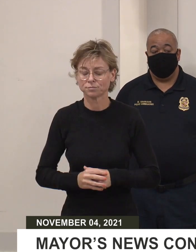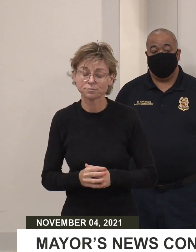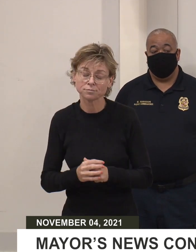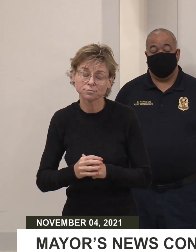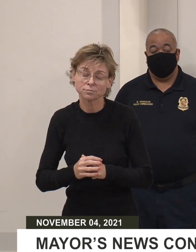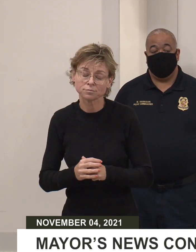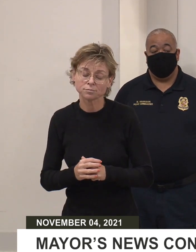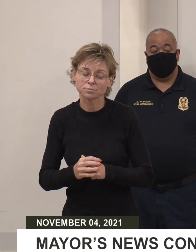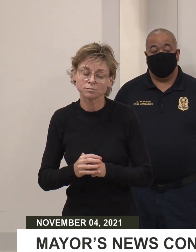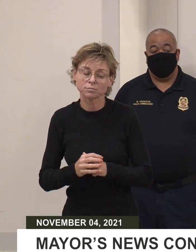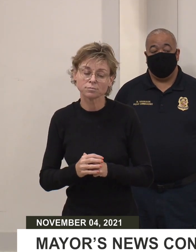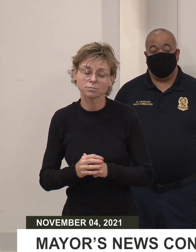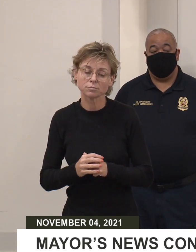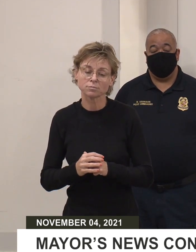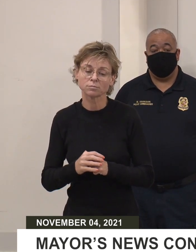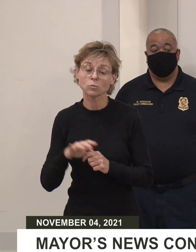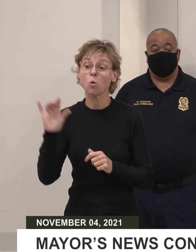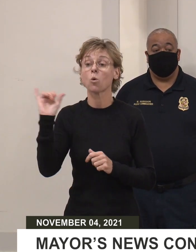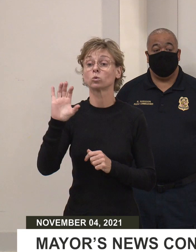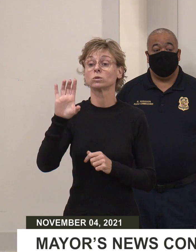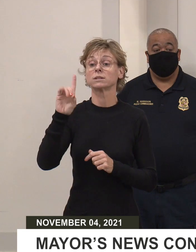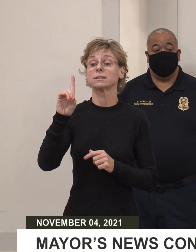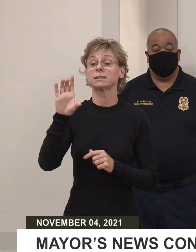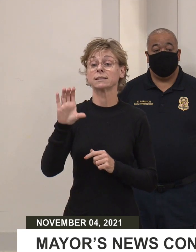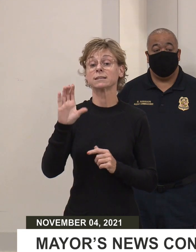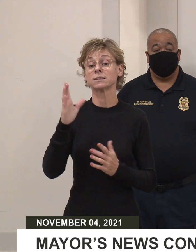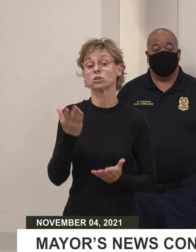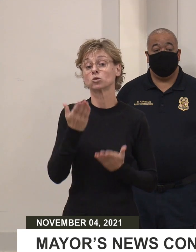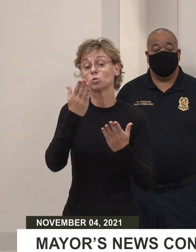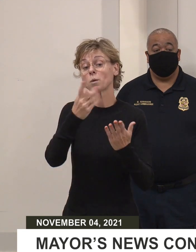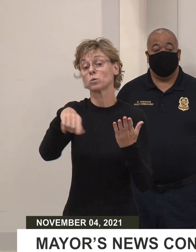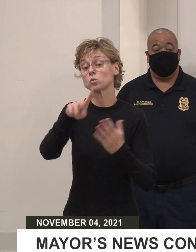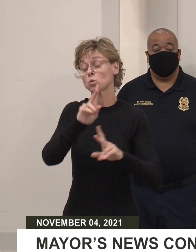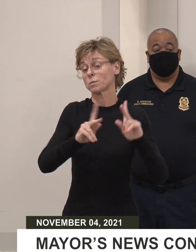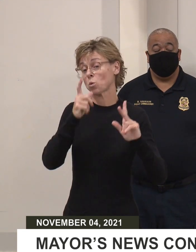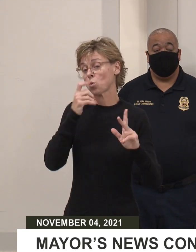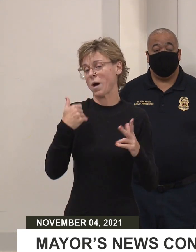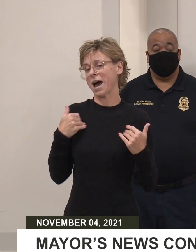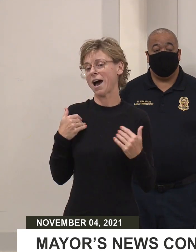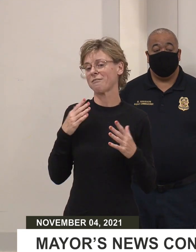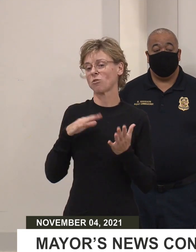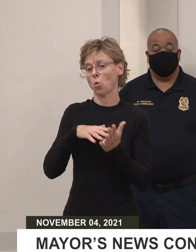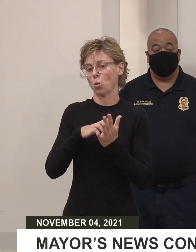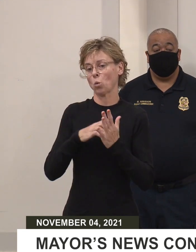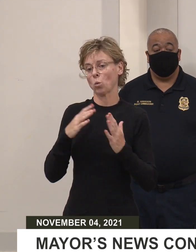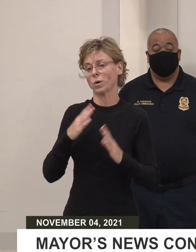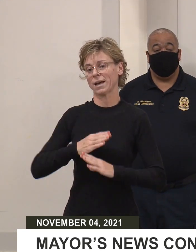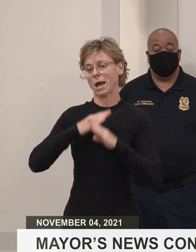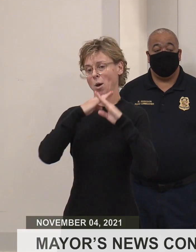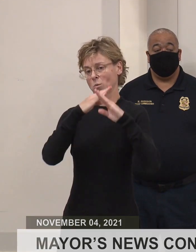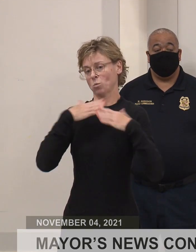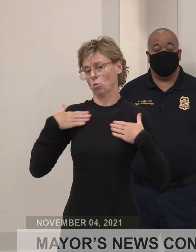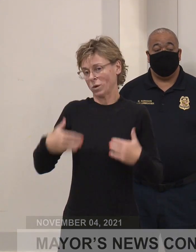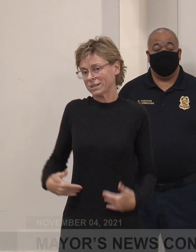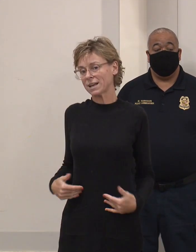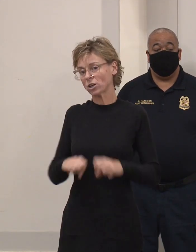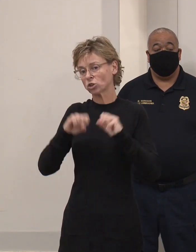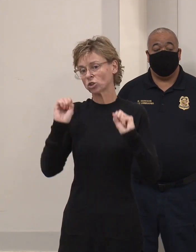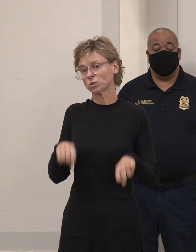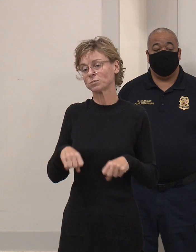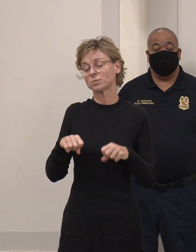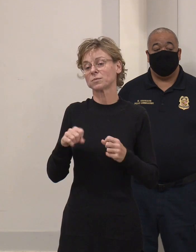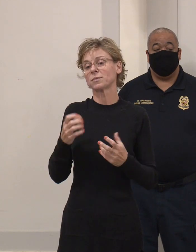to severely immunocompromised people to consider receiving an additional or third dose of either Pfizer or